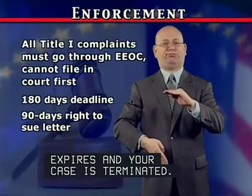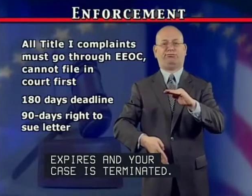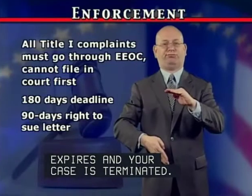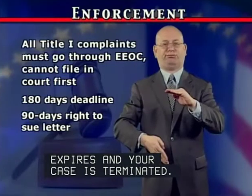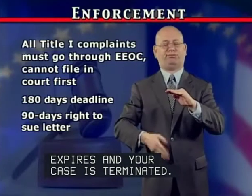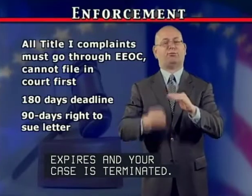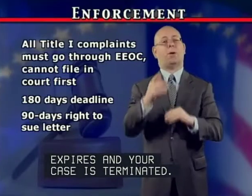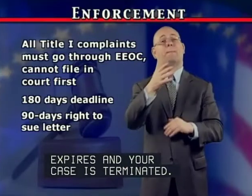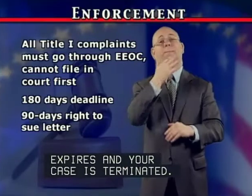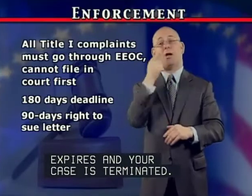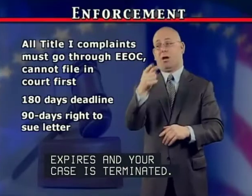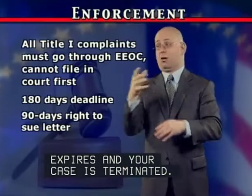terminated.